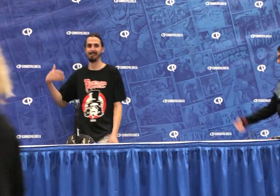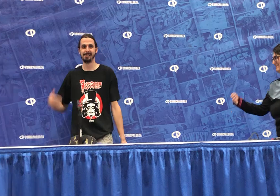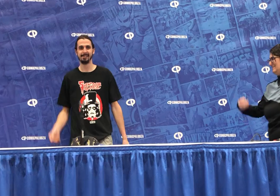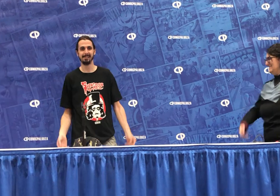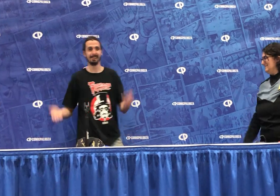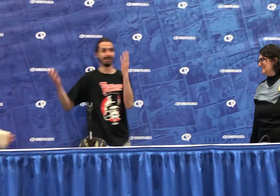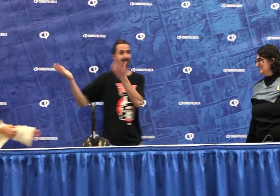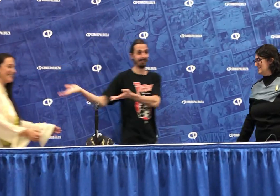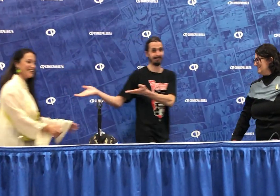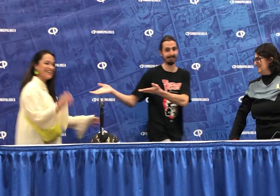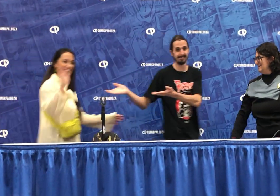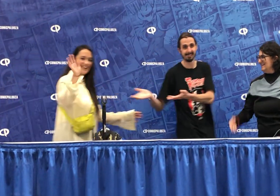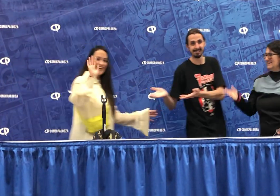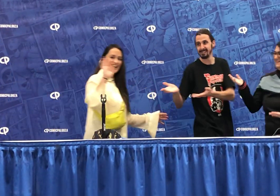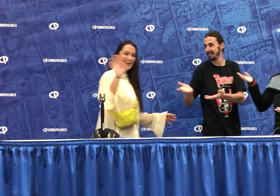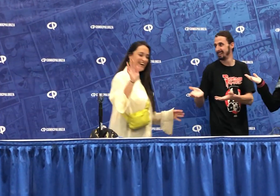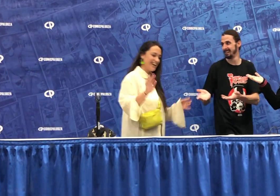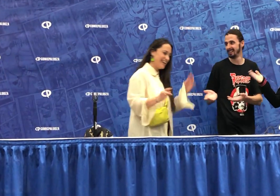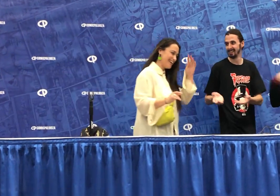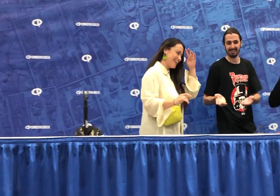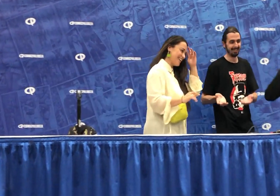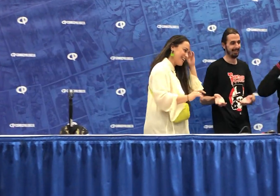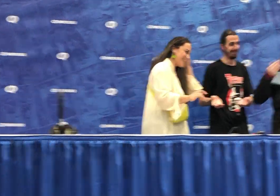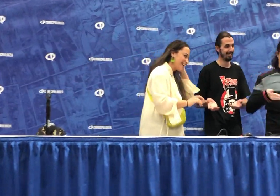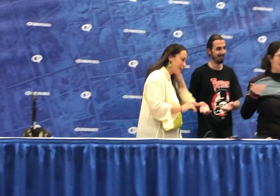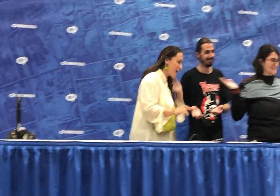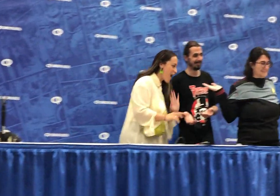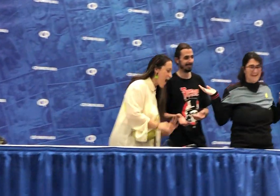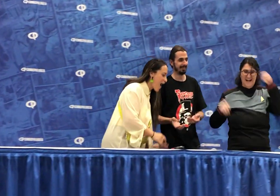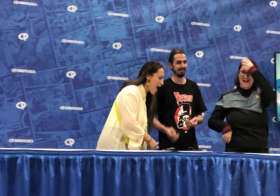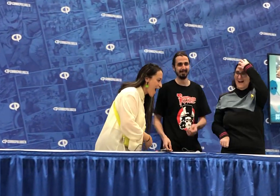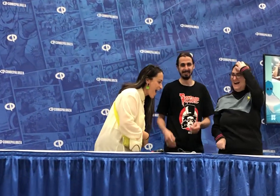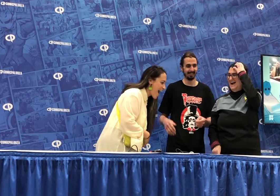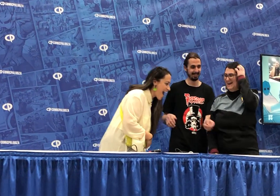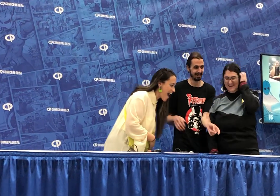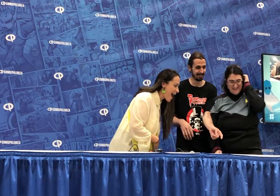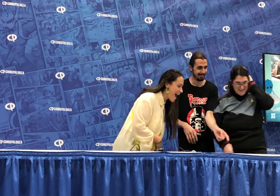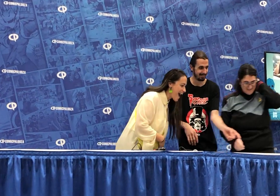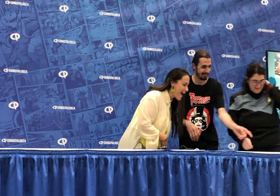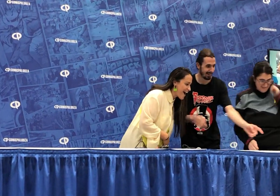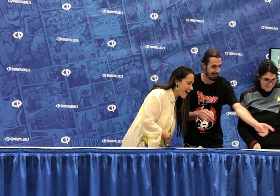You go up on stage. Hi. We have a special guest, guys.